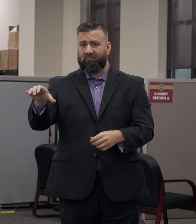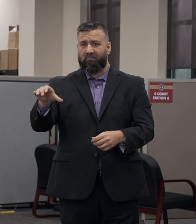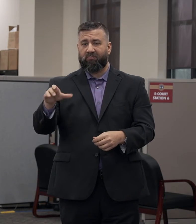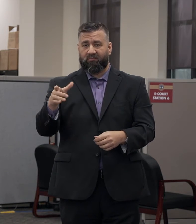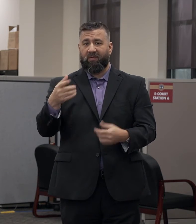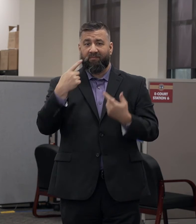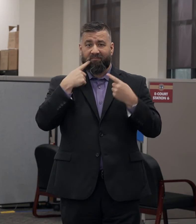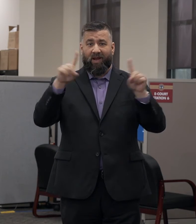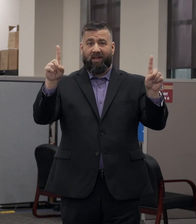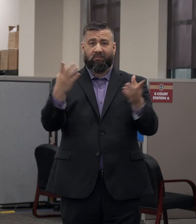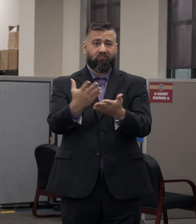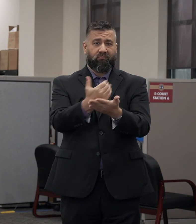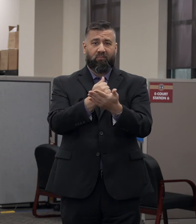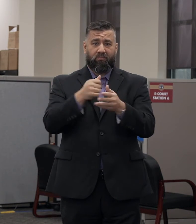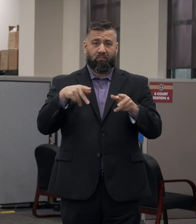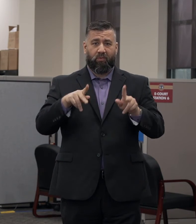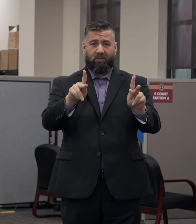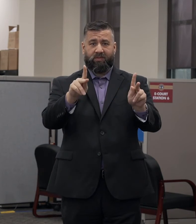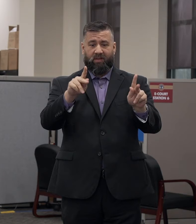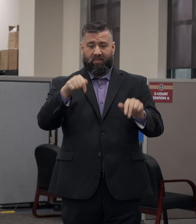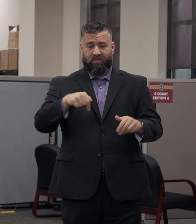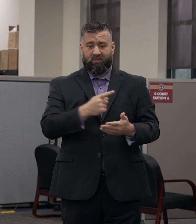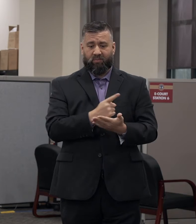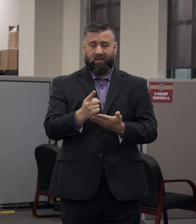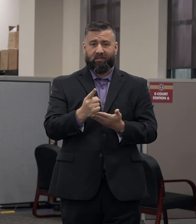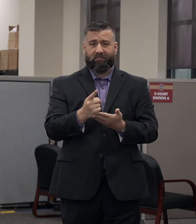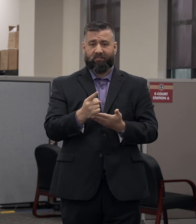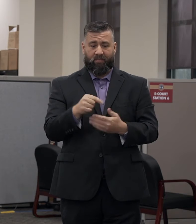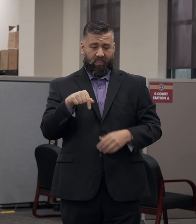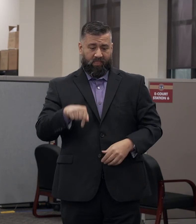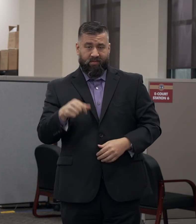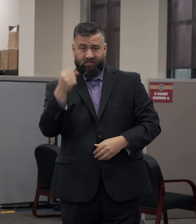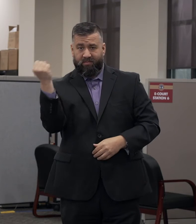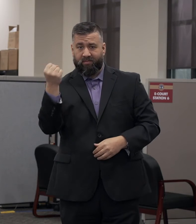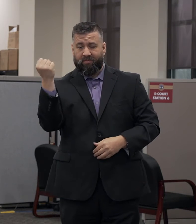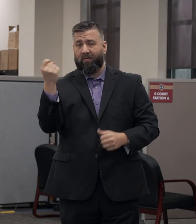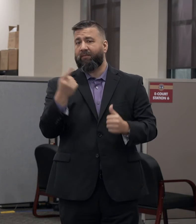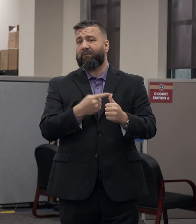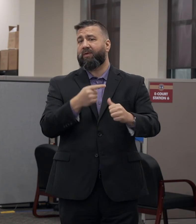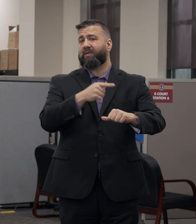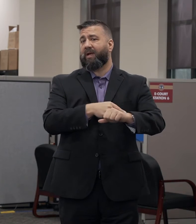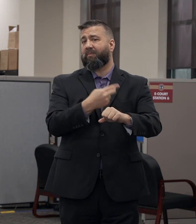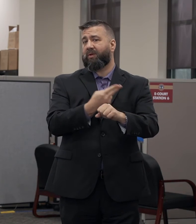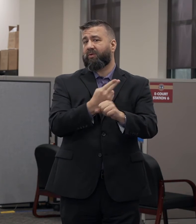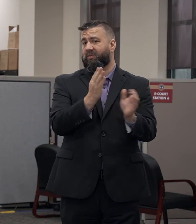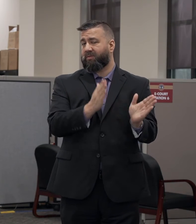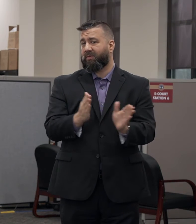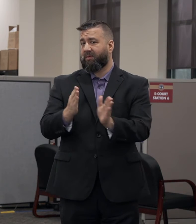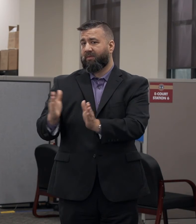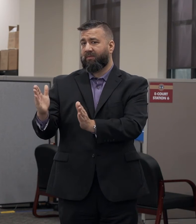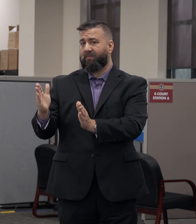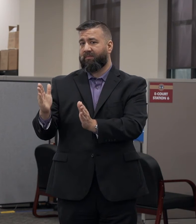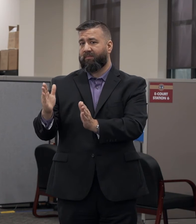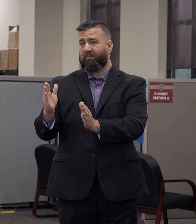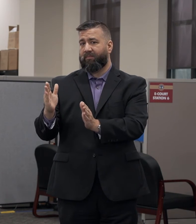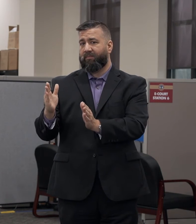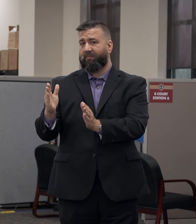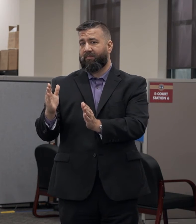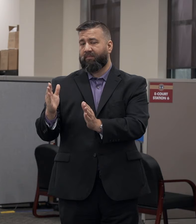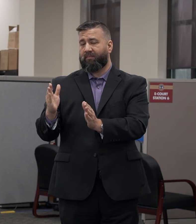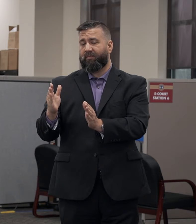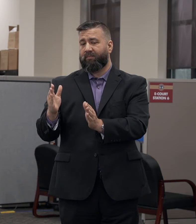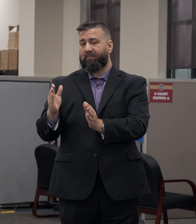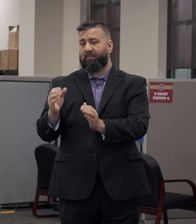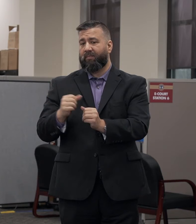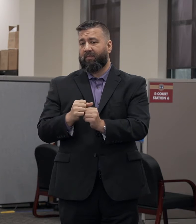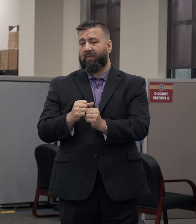in Saturday will be the first time that we've used this strategy. The event at the North County Recreation Complex will be from 7